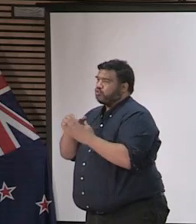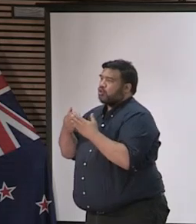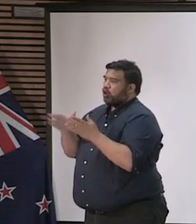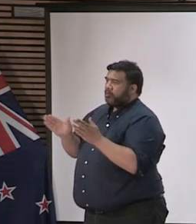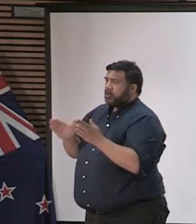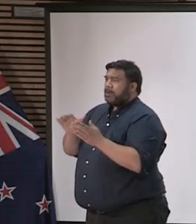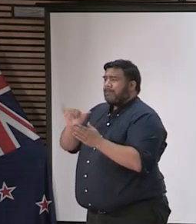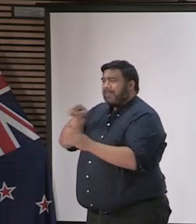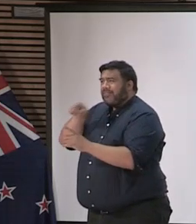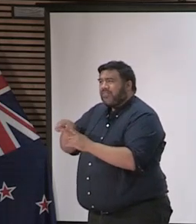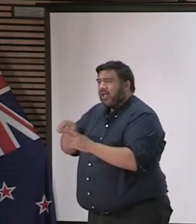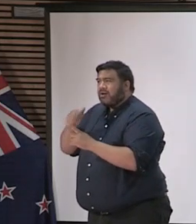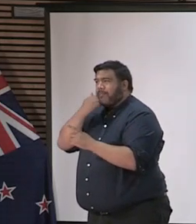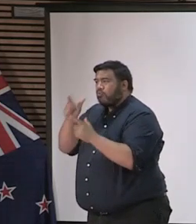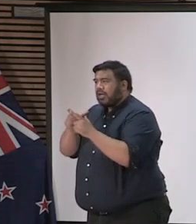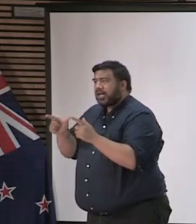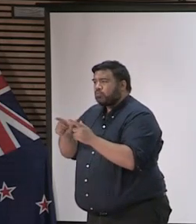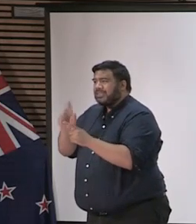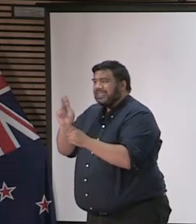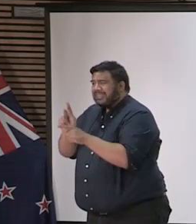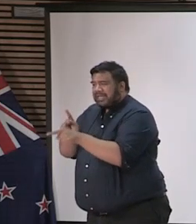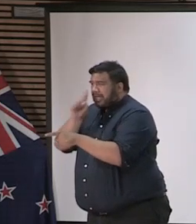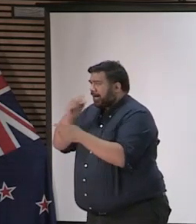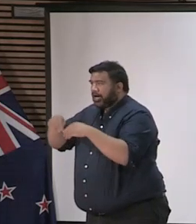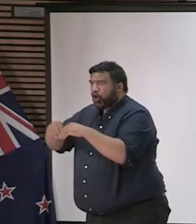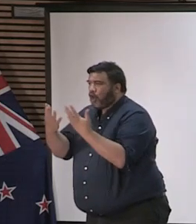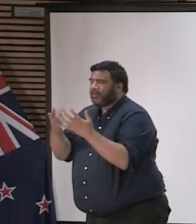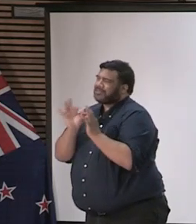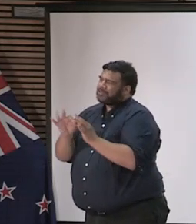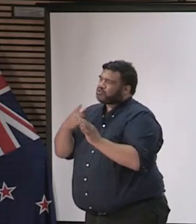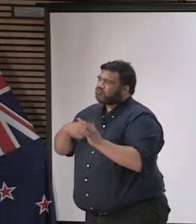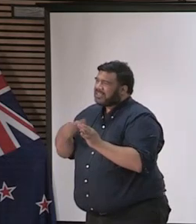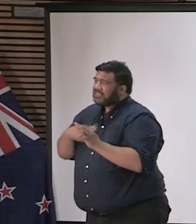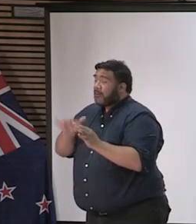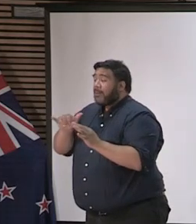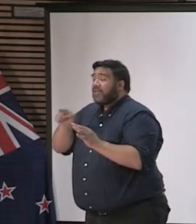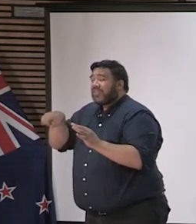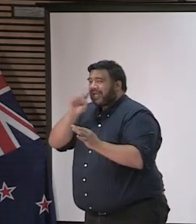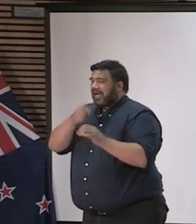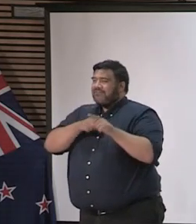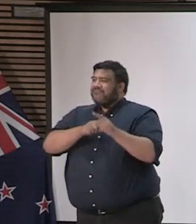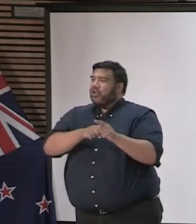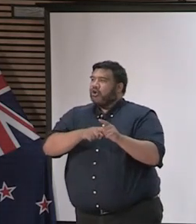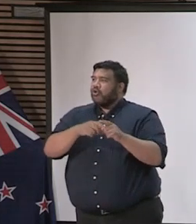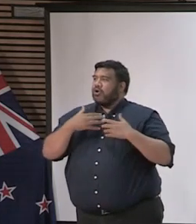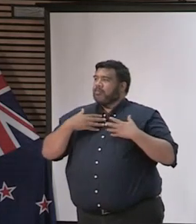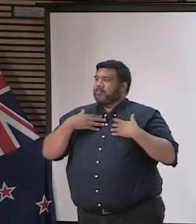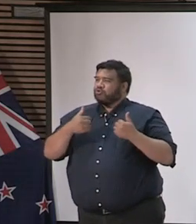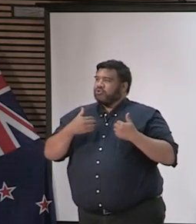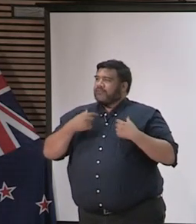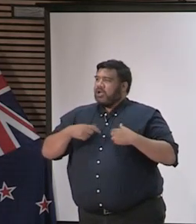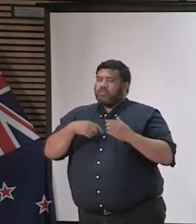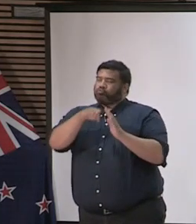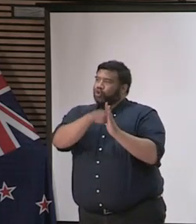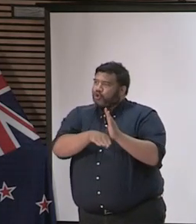there are unique circumstances that mean that they cannot reopen consistent with the public health guidance that's been issued, then I'd expect that they talk to the